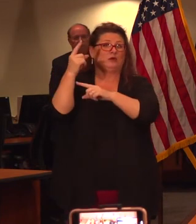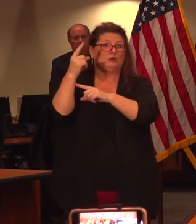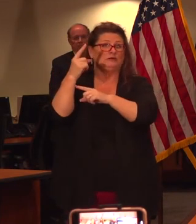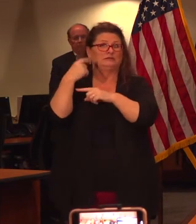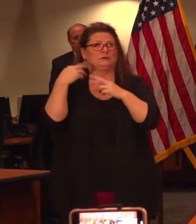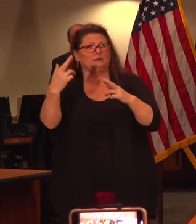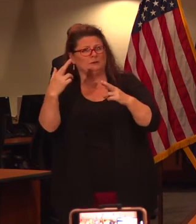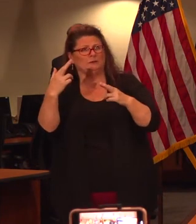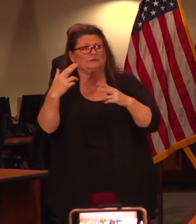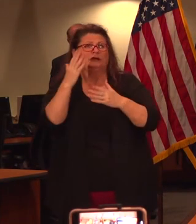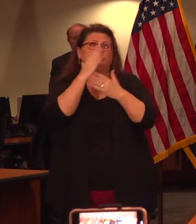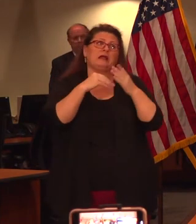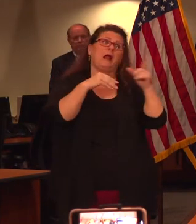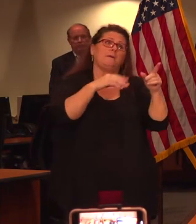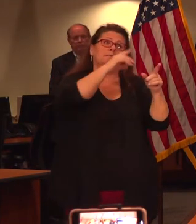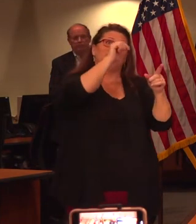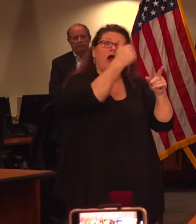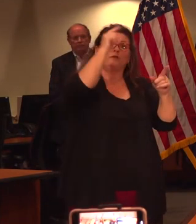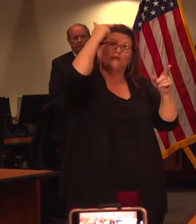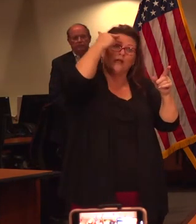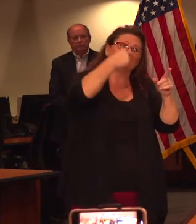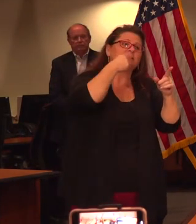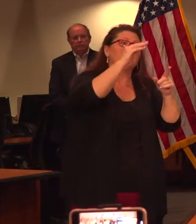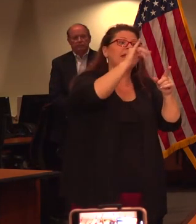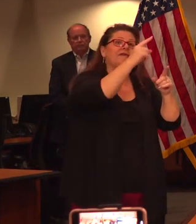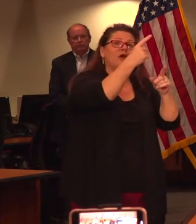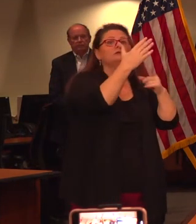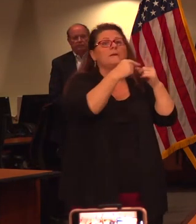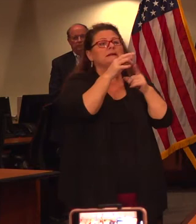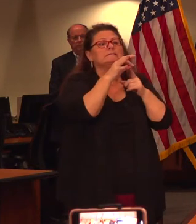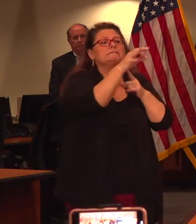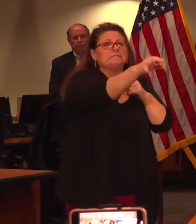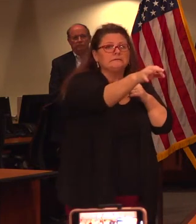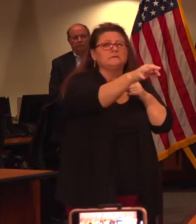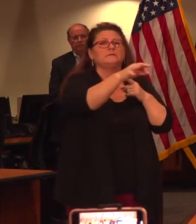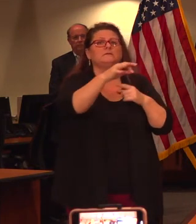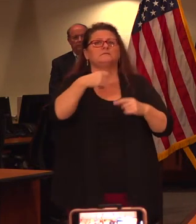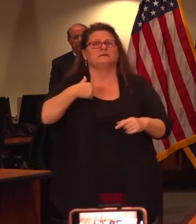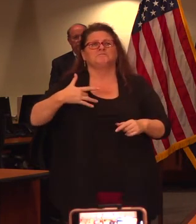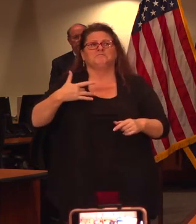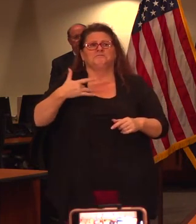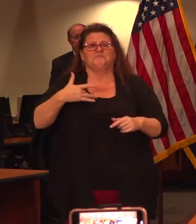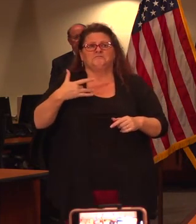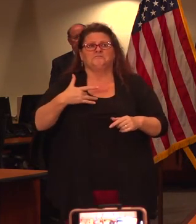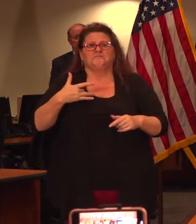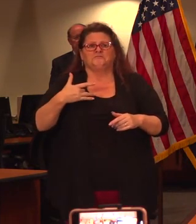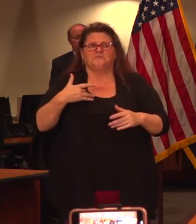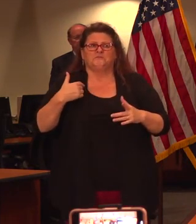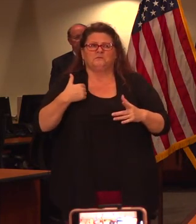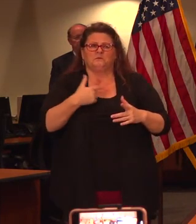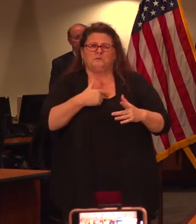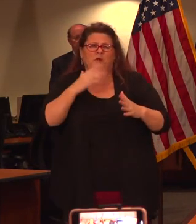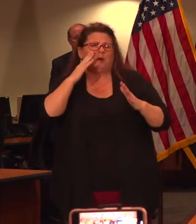other governors have talked about May the 1st, some a little later than that. I think we'll be able to keep up and maybe even